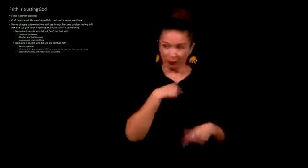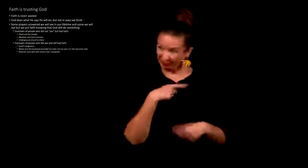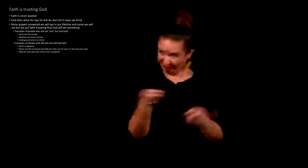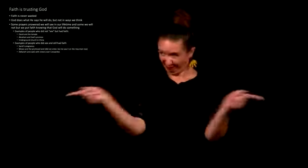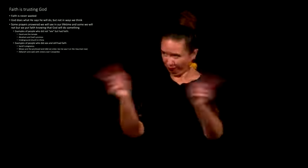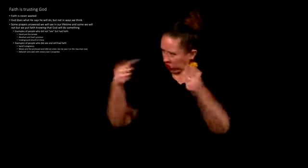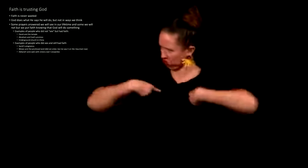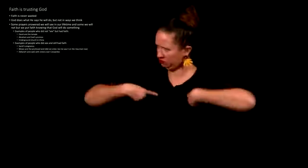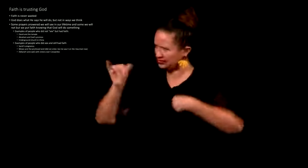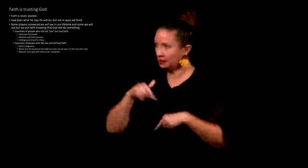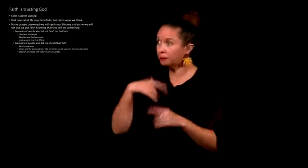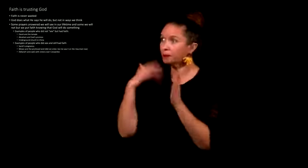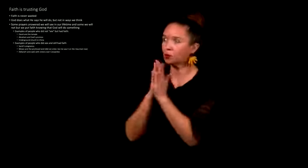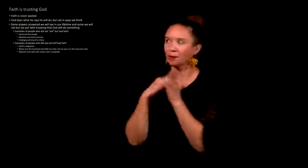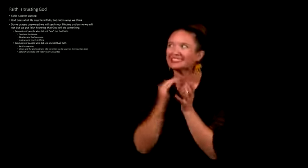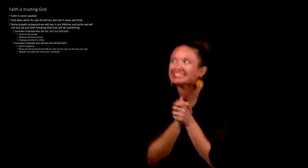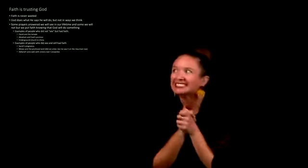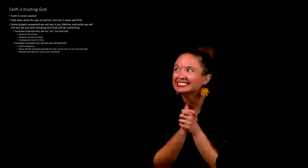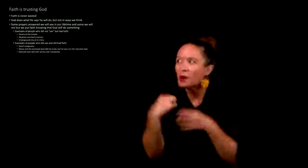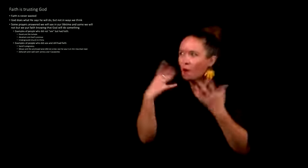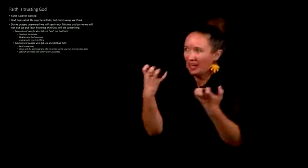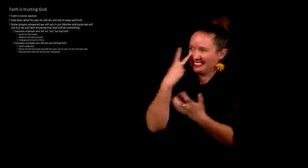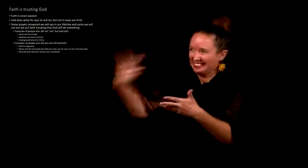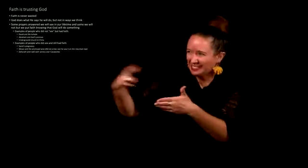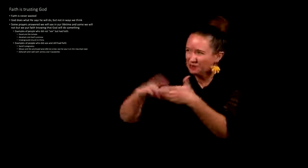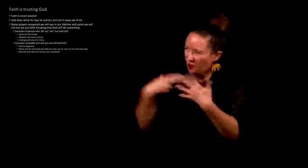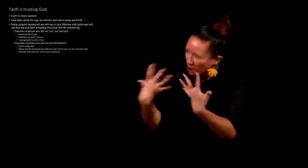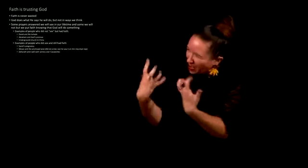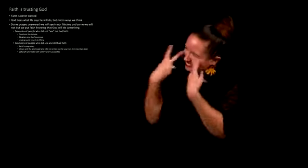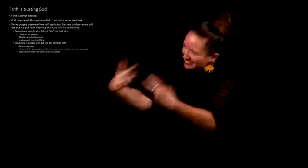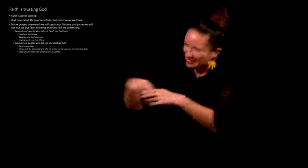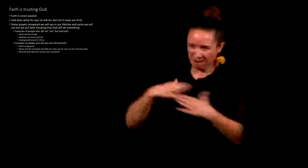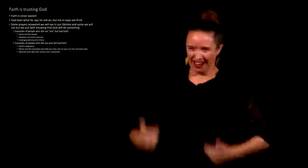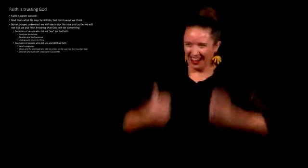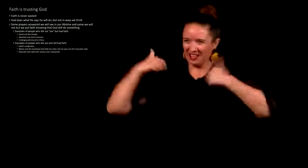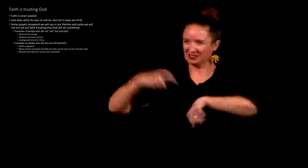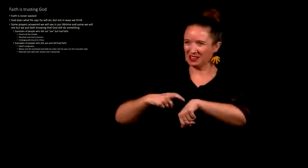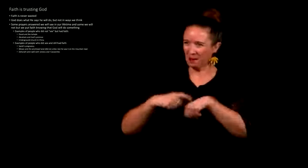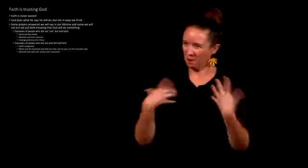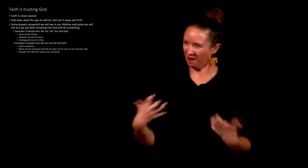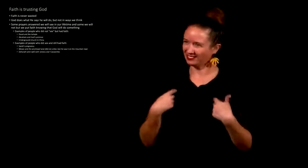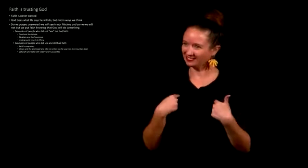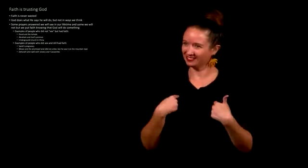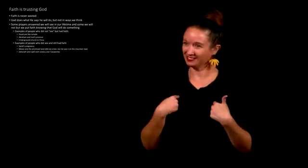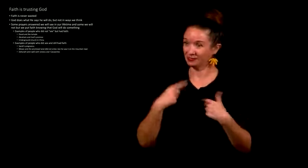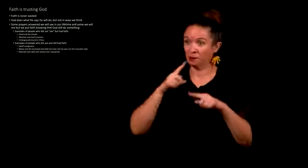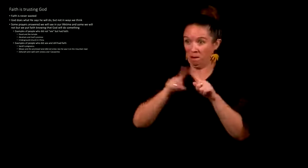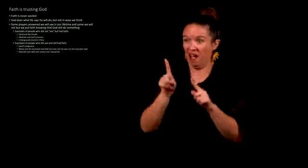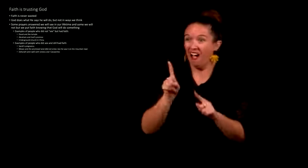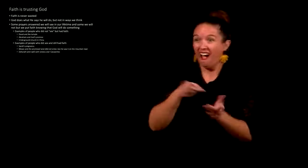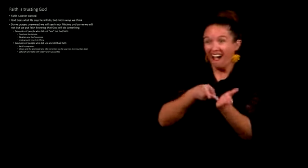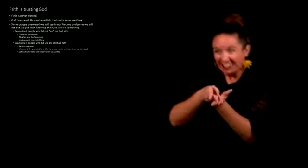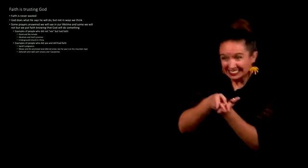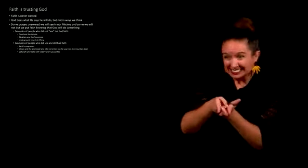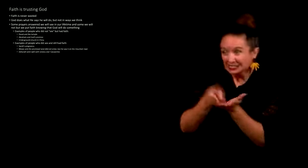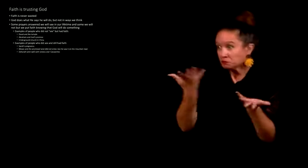the results. So it's like, here I am praying for me. This is what I want to see in my life, in my time, on my things.